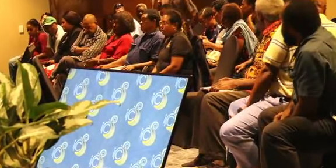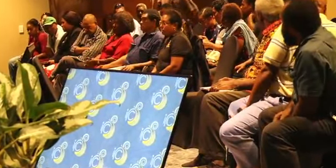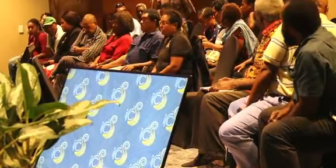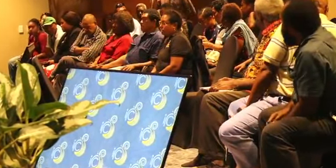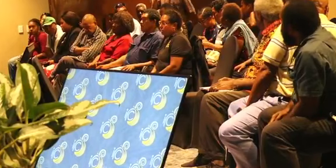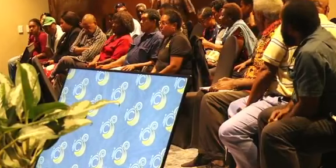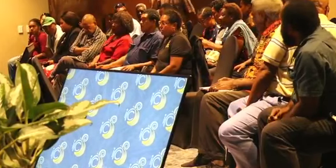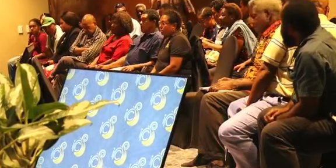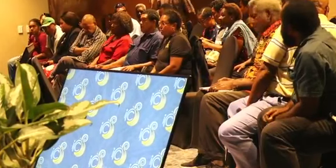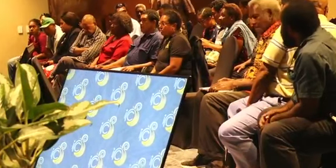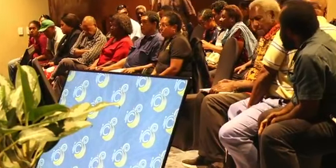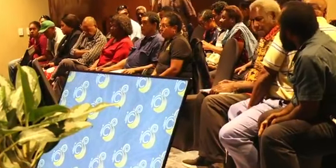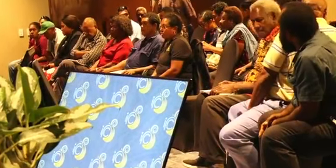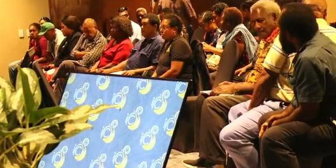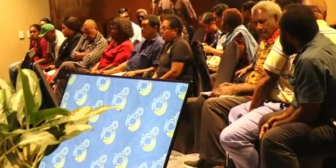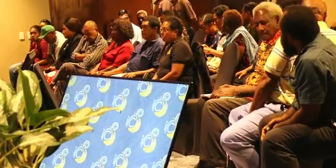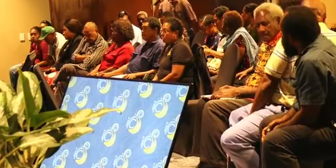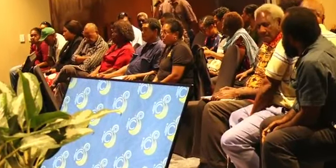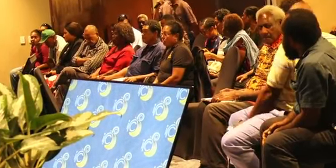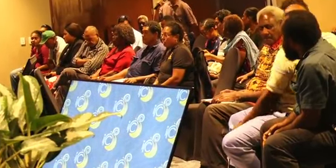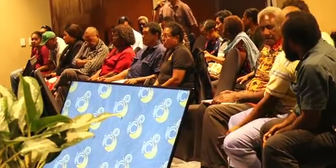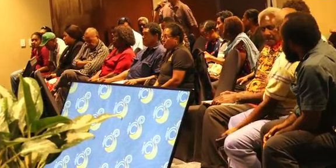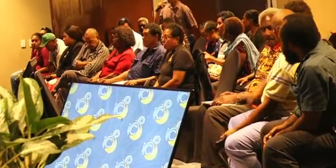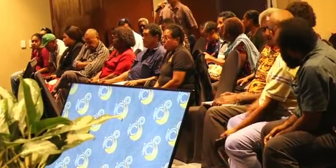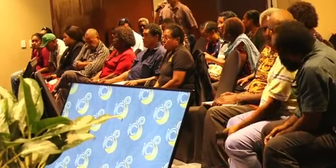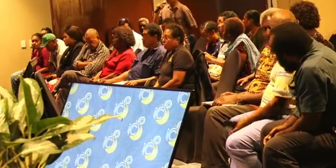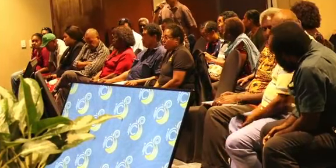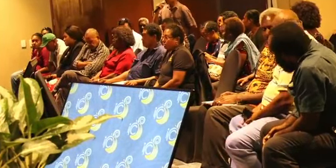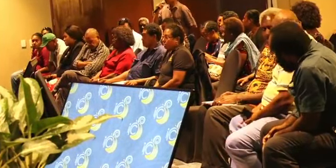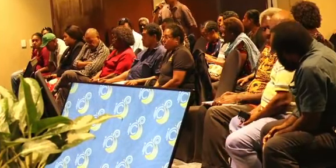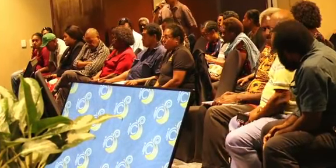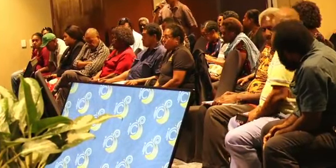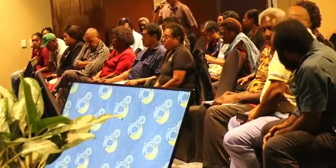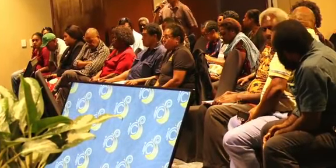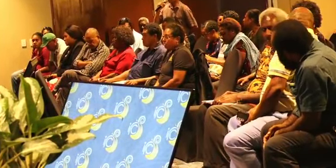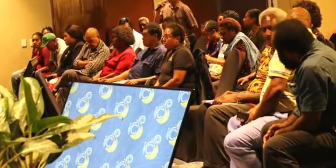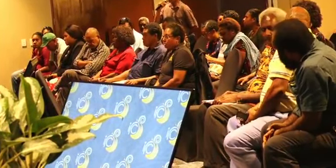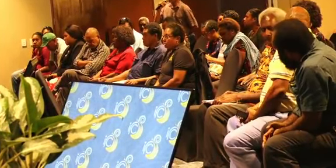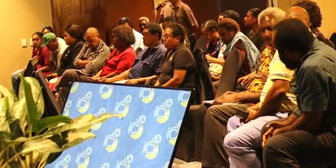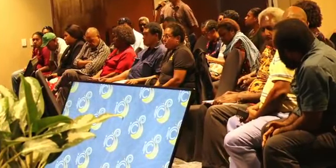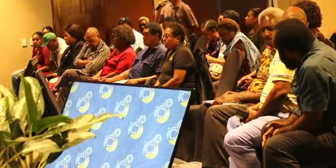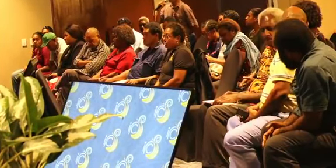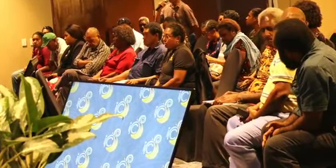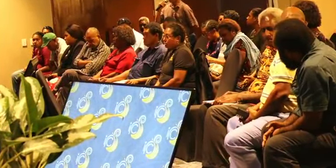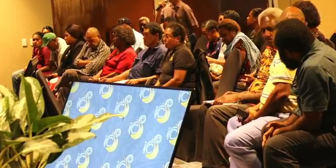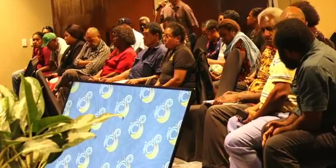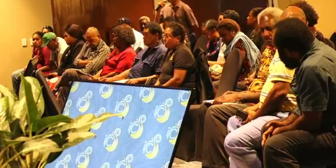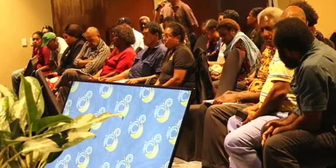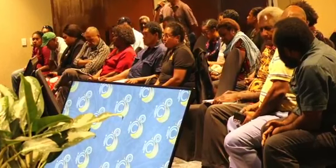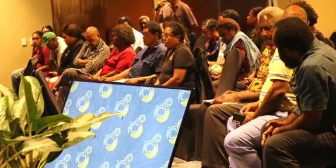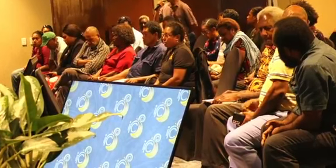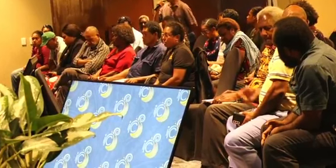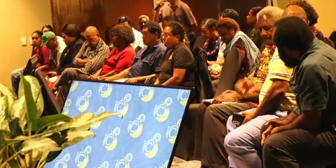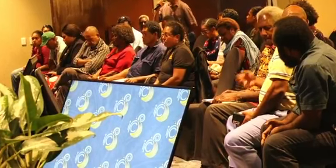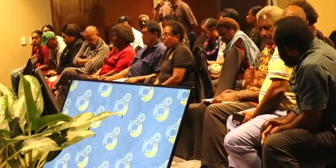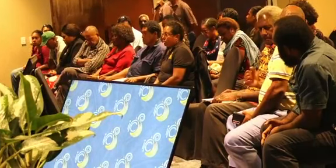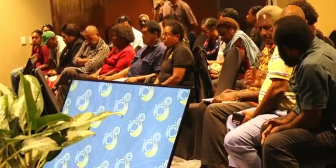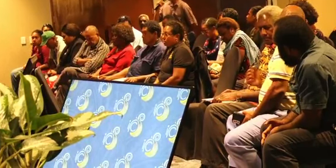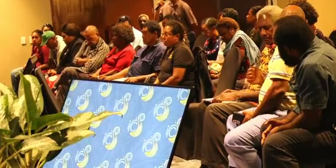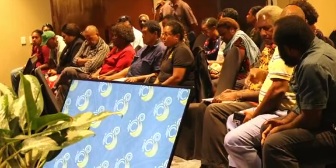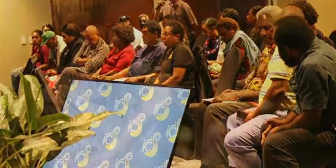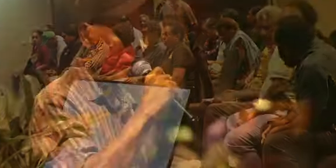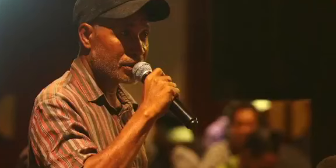the very simple plans to pay our taxes. My concern here is